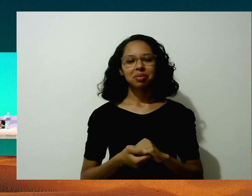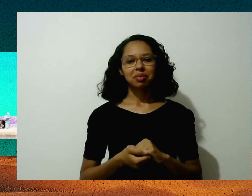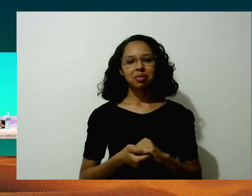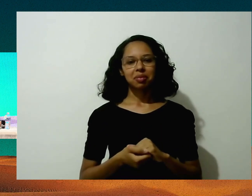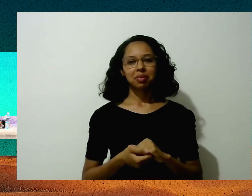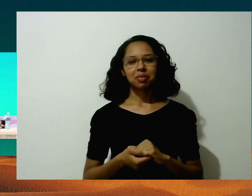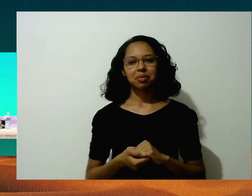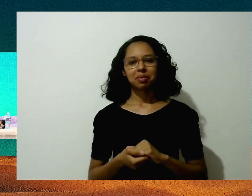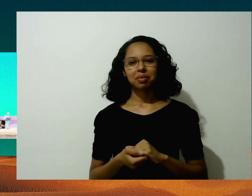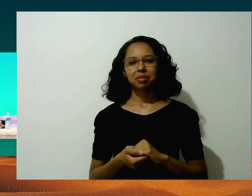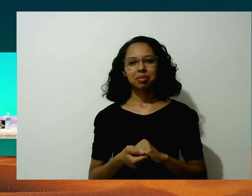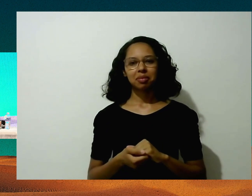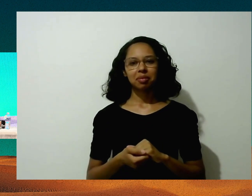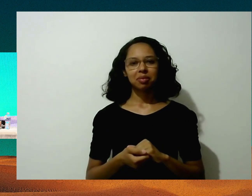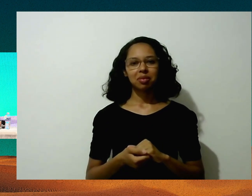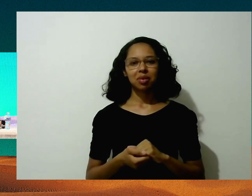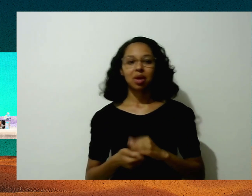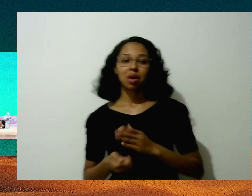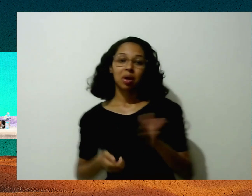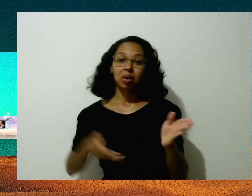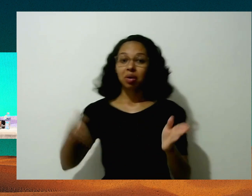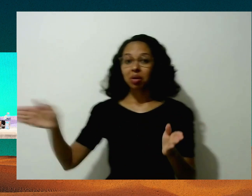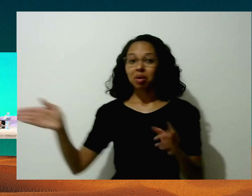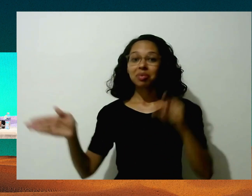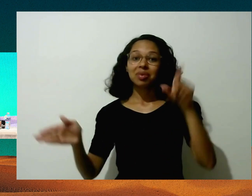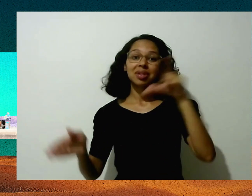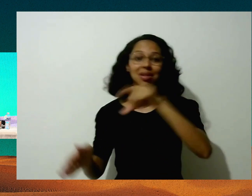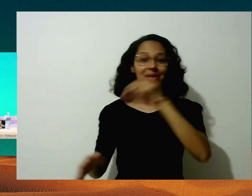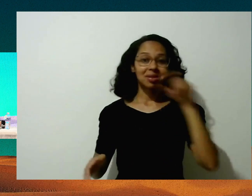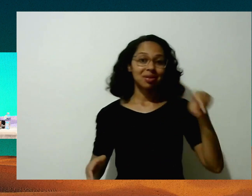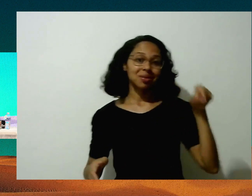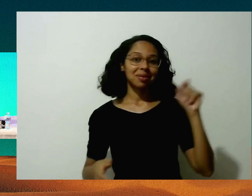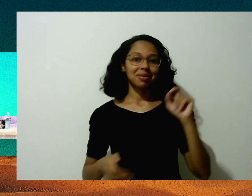Qual caminho você quer escolher? Which path do you want to choose?